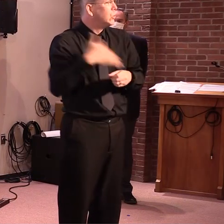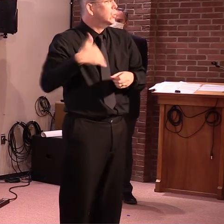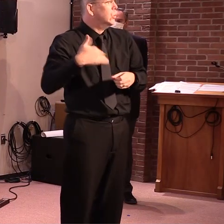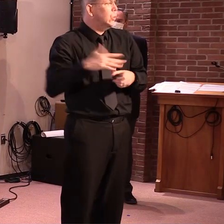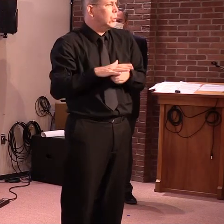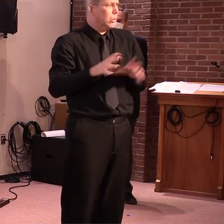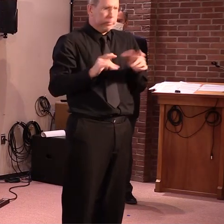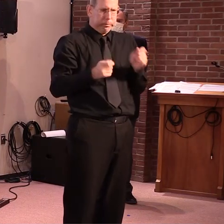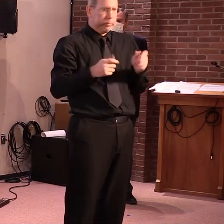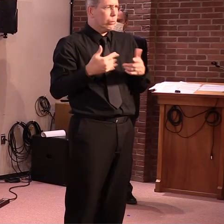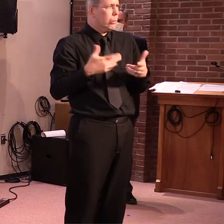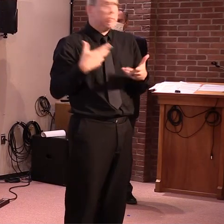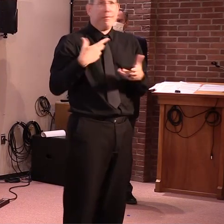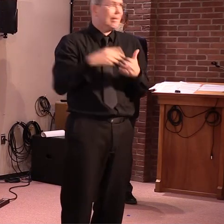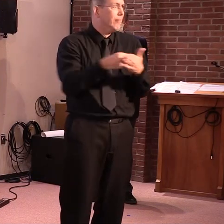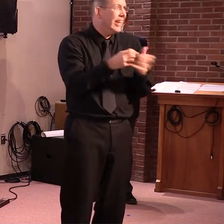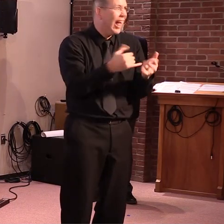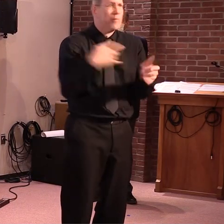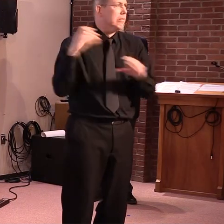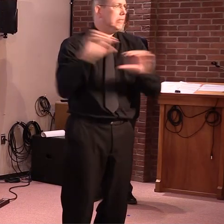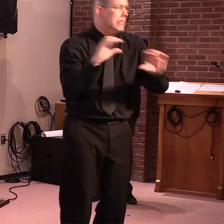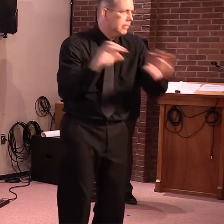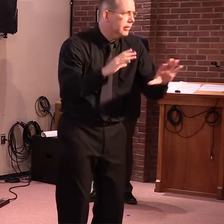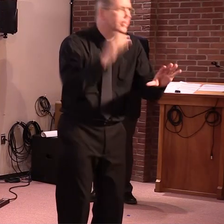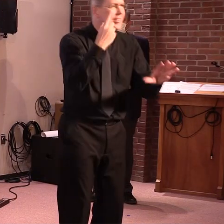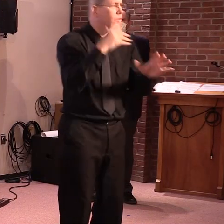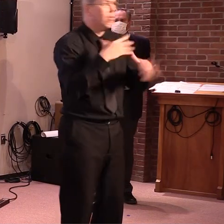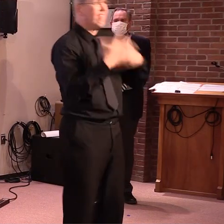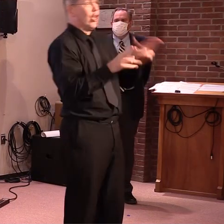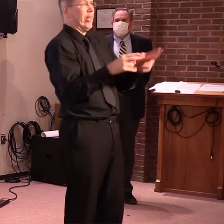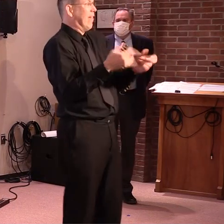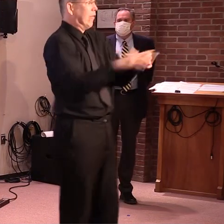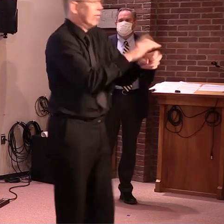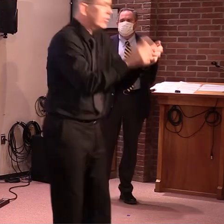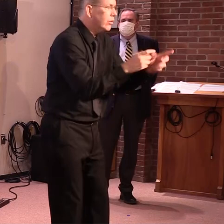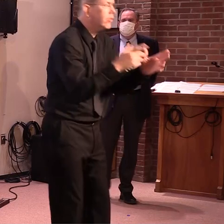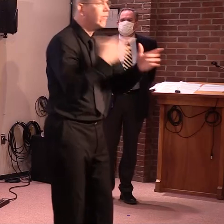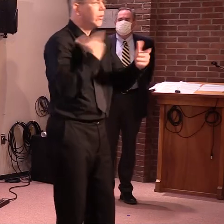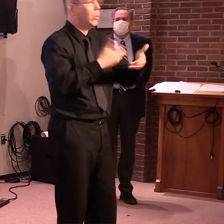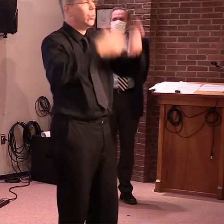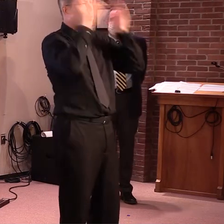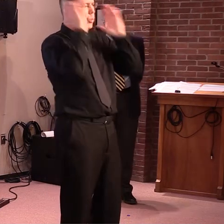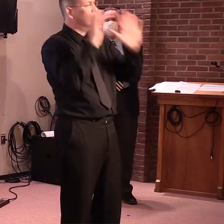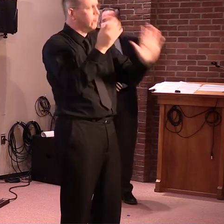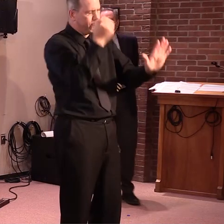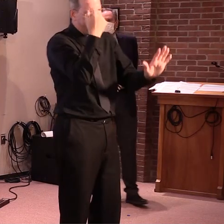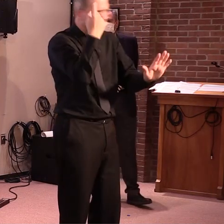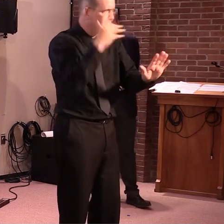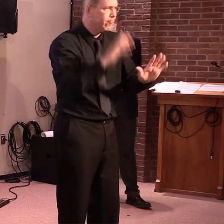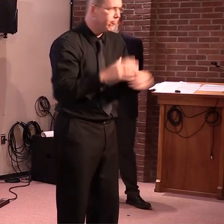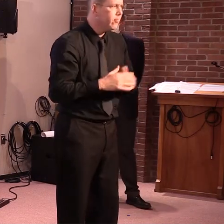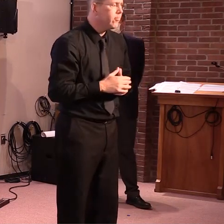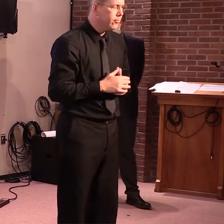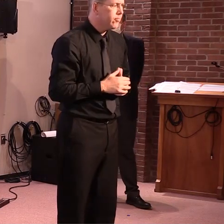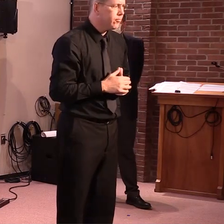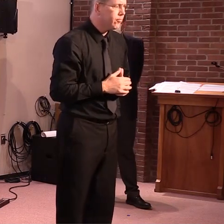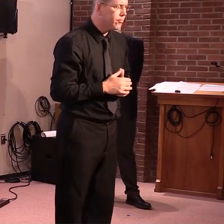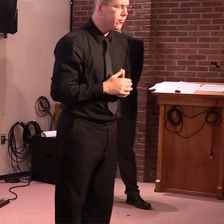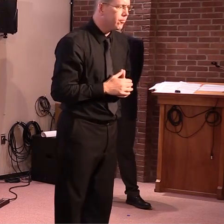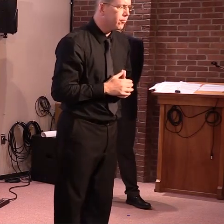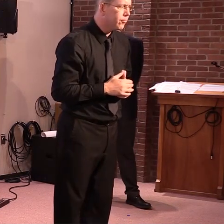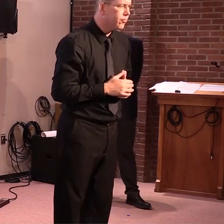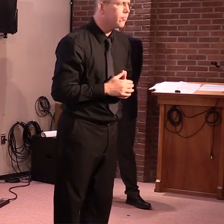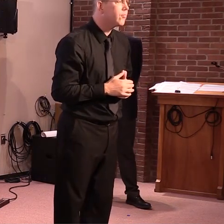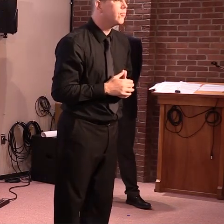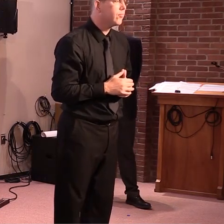during the height of the pandemic. So there's no backing away from